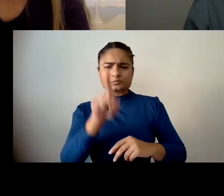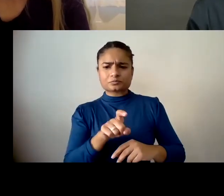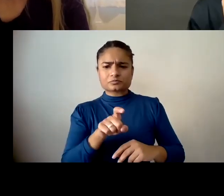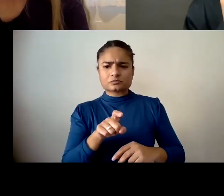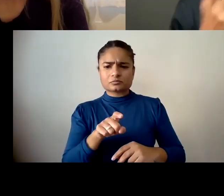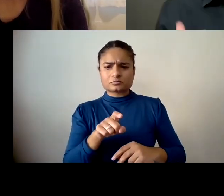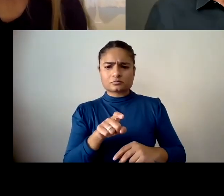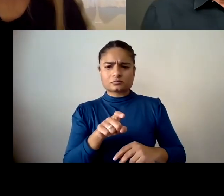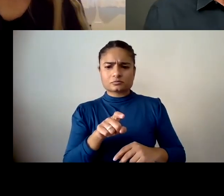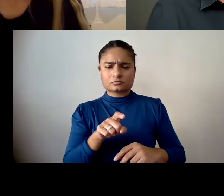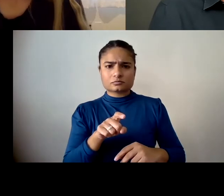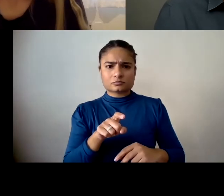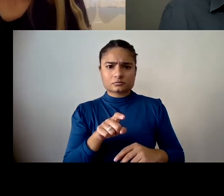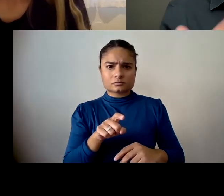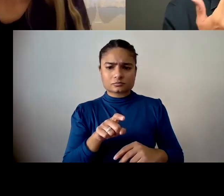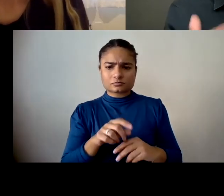ask orally.